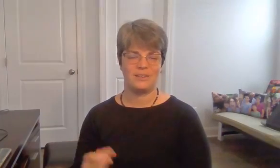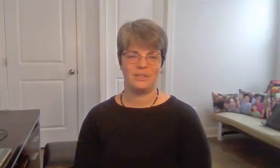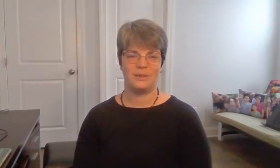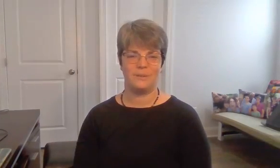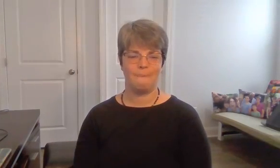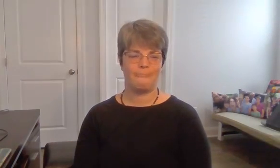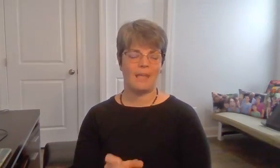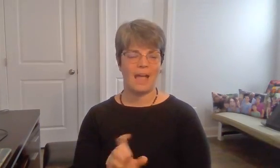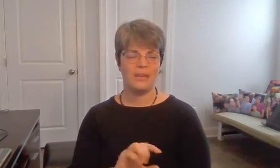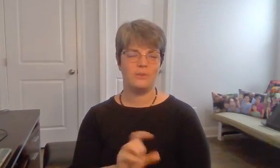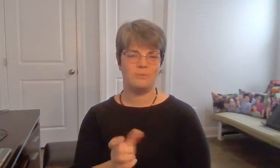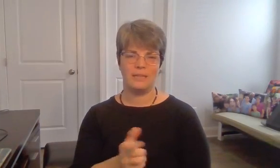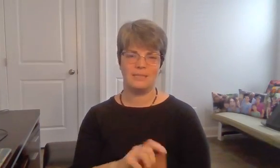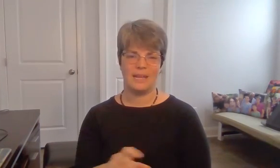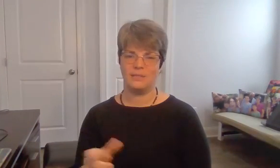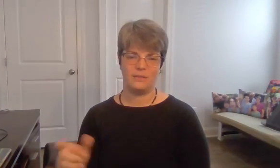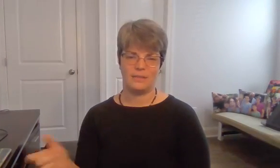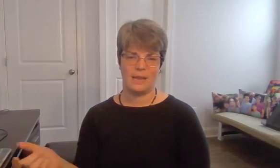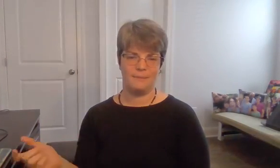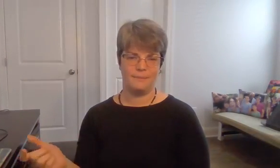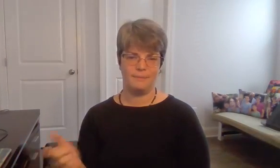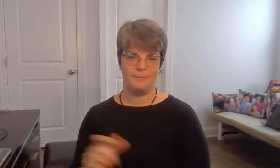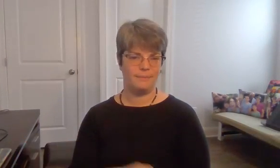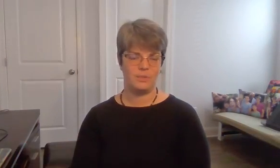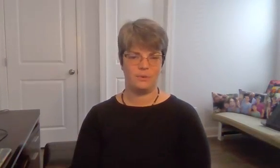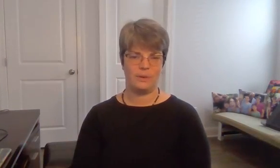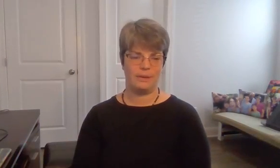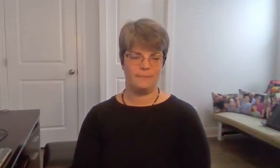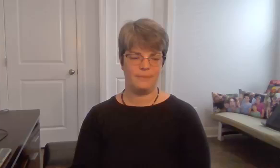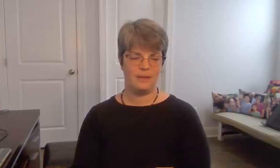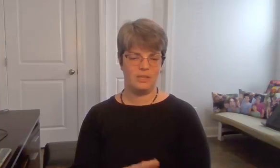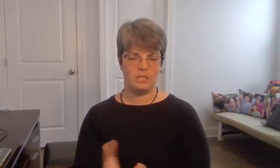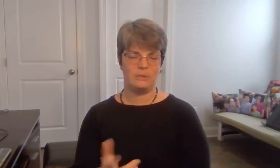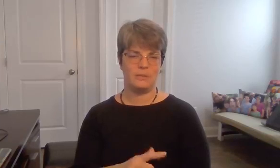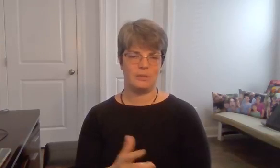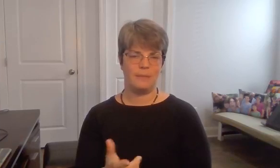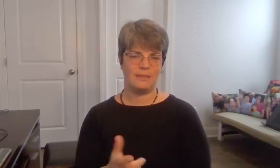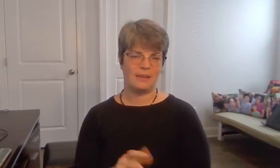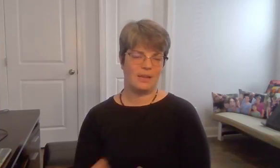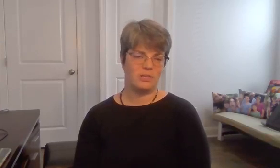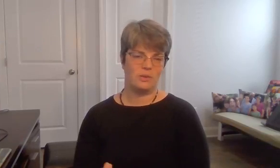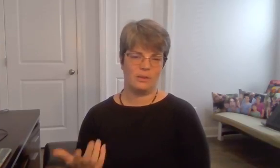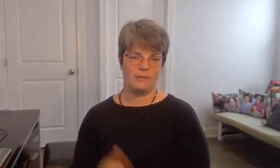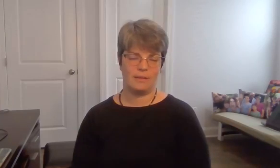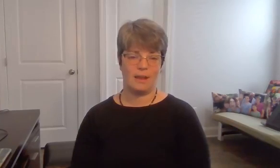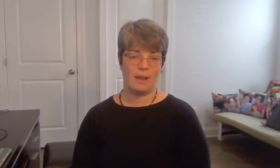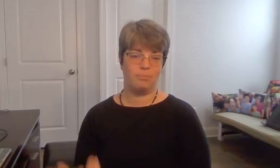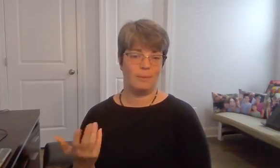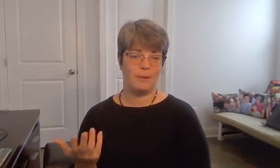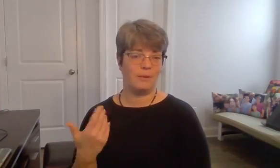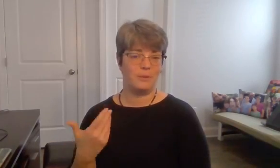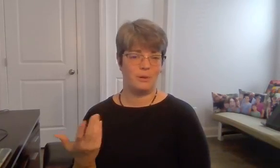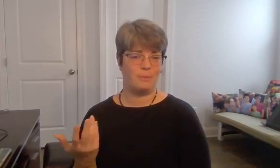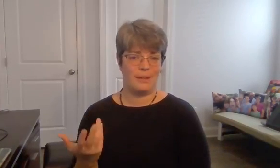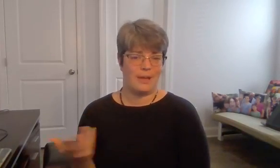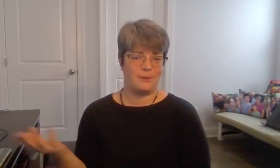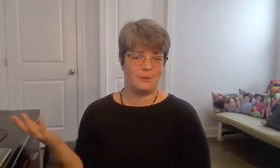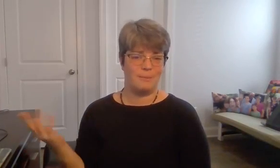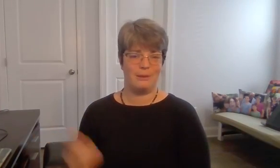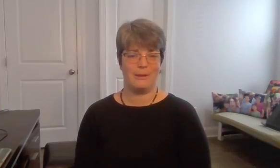So I used my signs all the time. So she was able to make that connection early. And I apparently was grumpy a lot, or somebody around